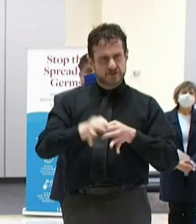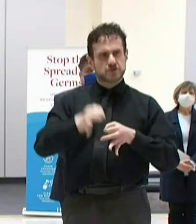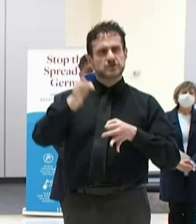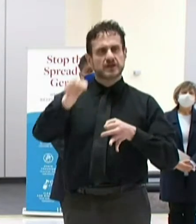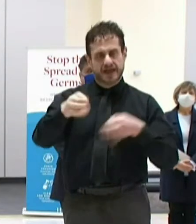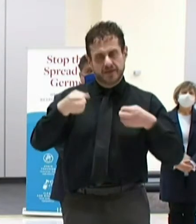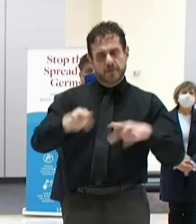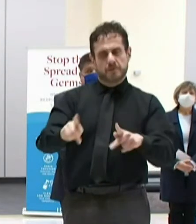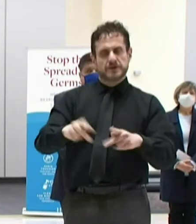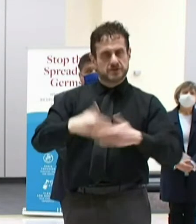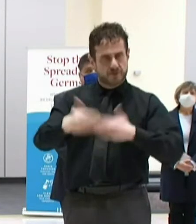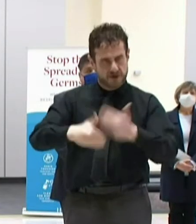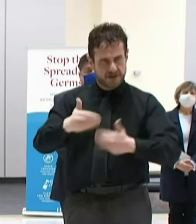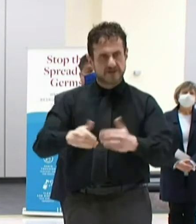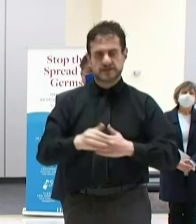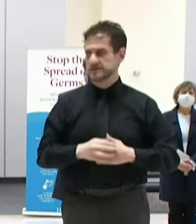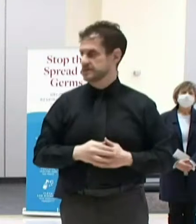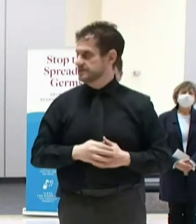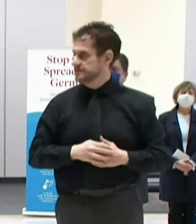Yep.